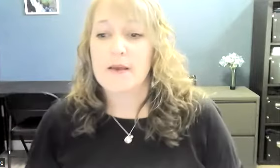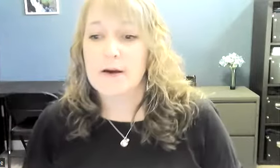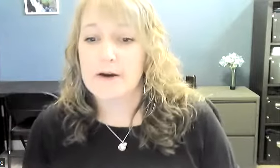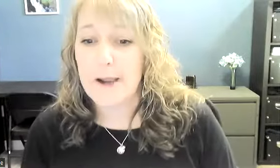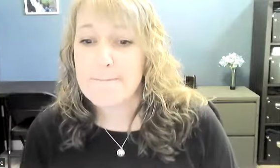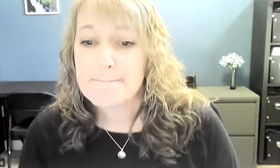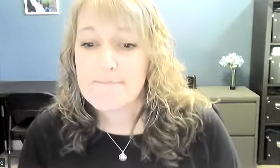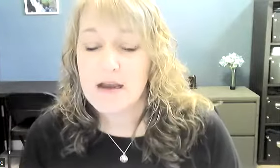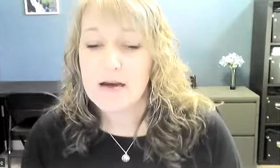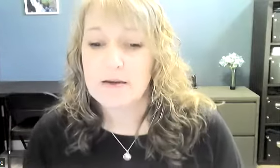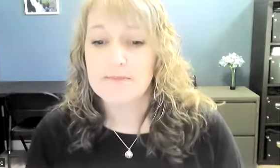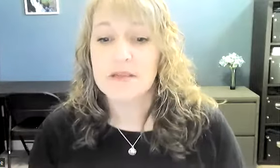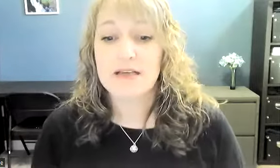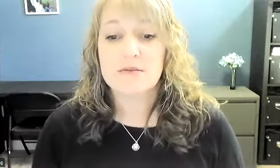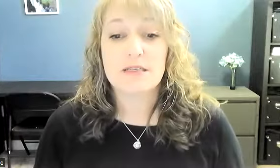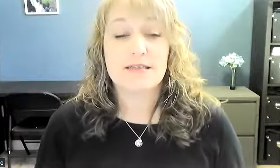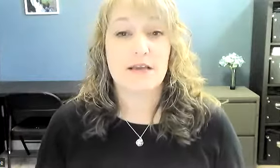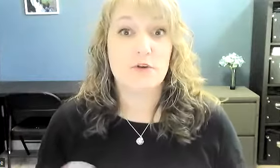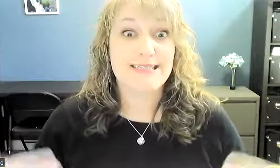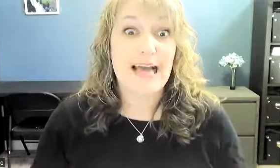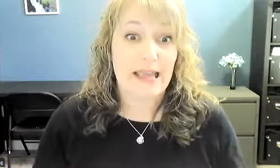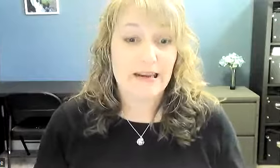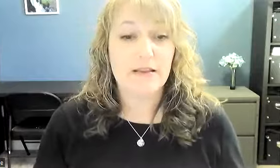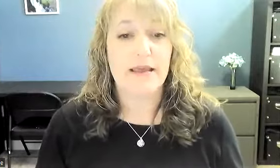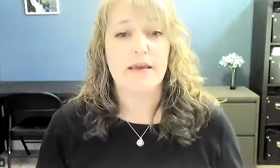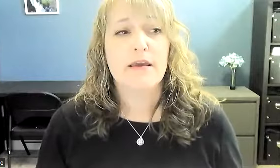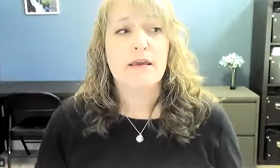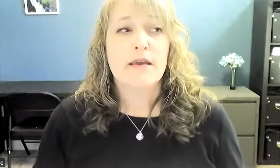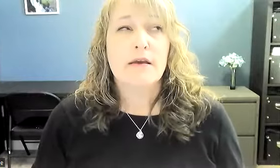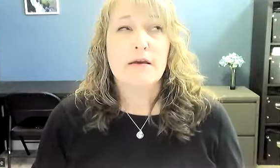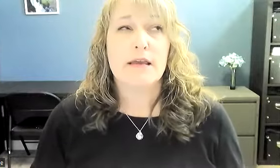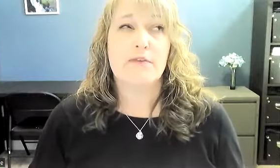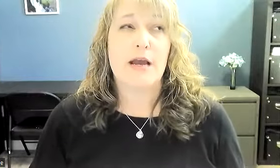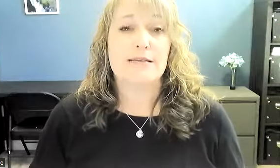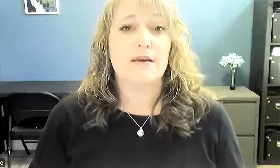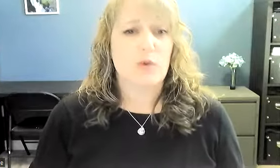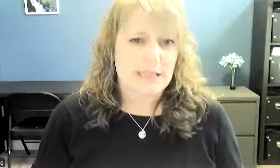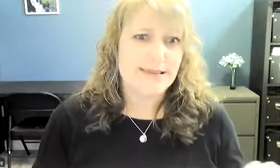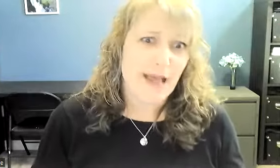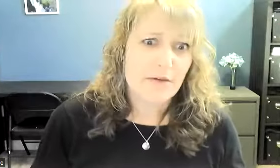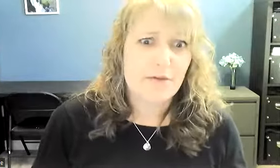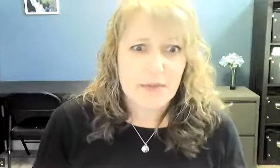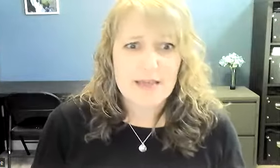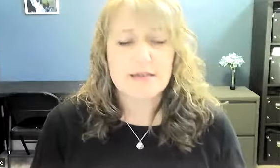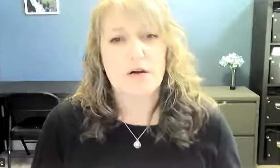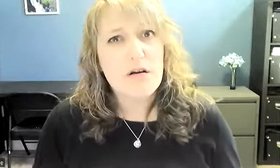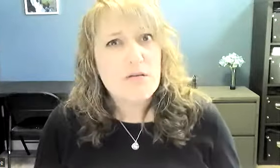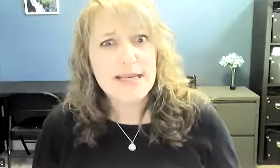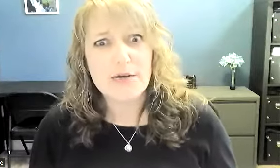All right. The next one is the sign for sign. Like if you're asking, what's the sign for this? Or, oh, I didn't know